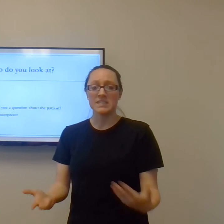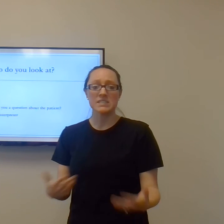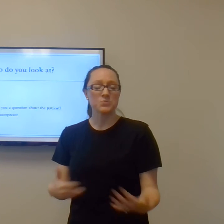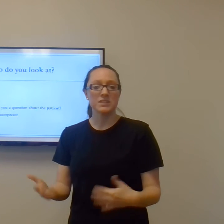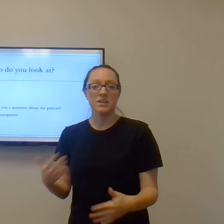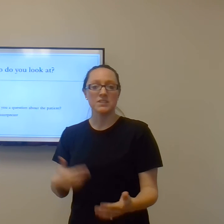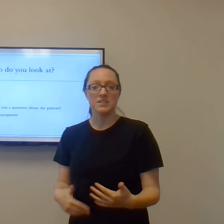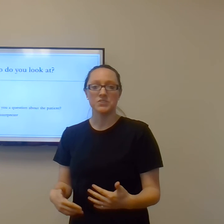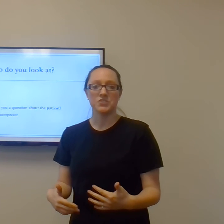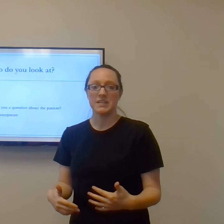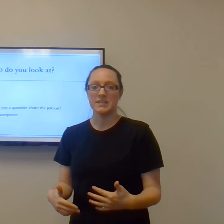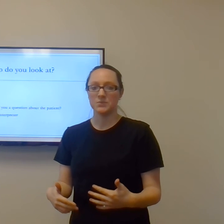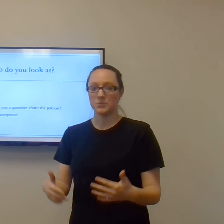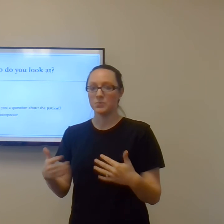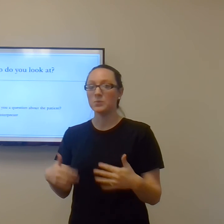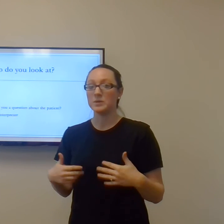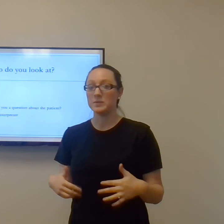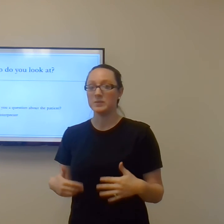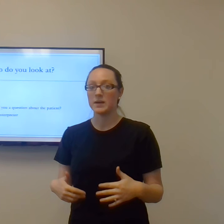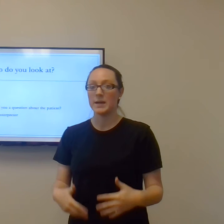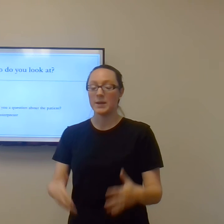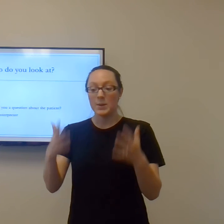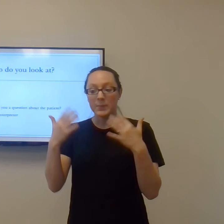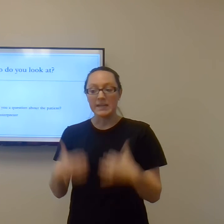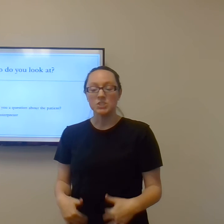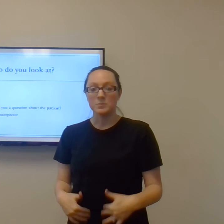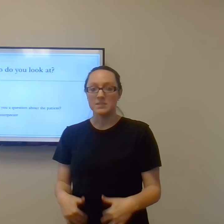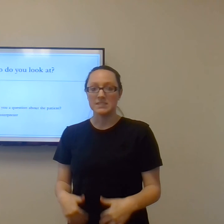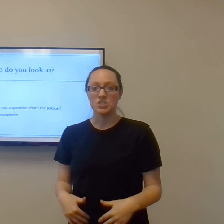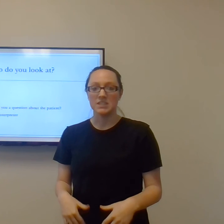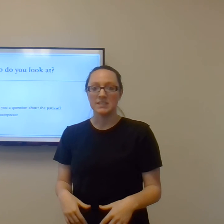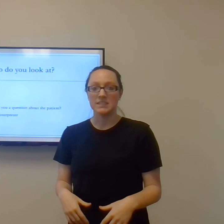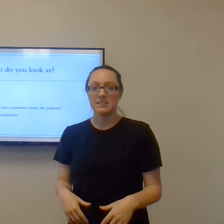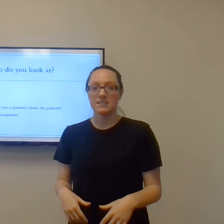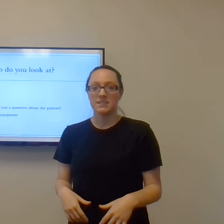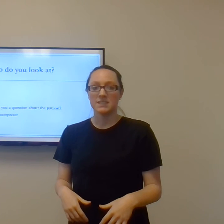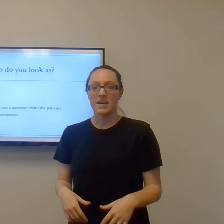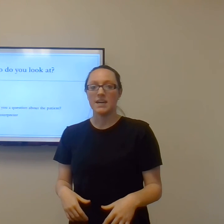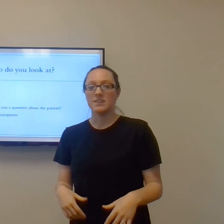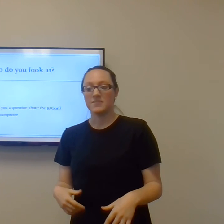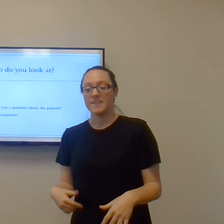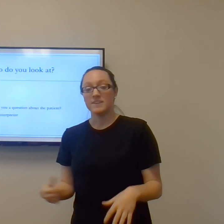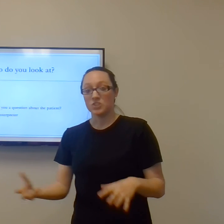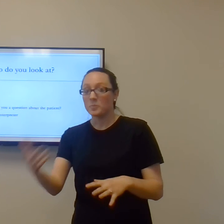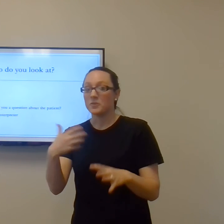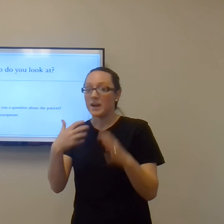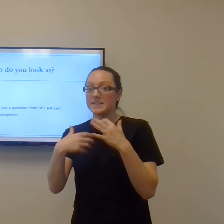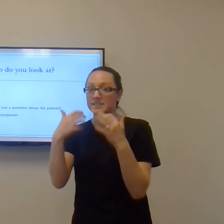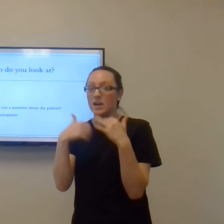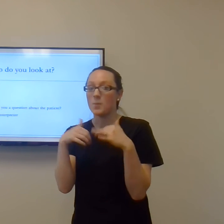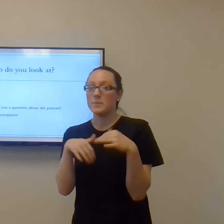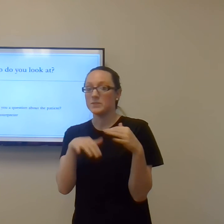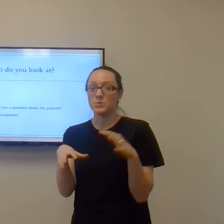because it's really hard to understand what we mean by patient positioning and the fact that the interpreter has to come in